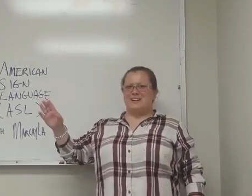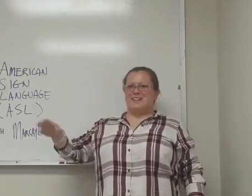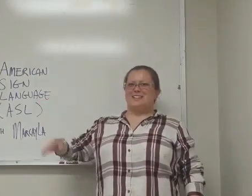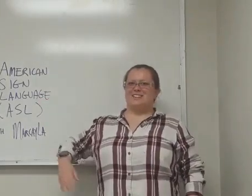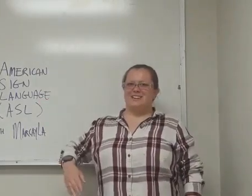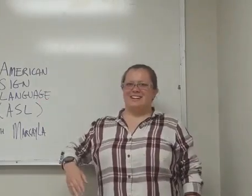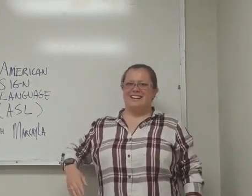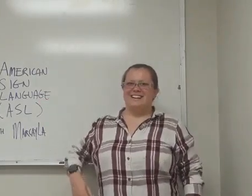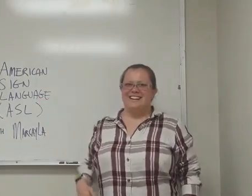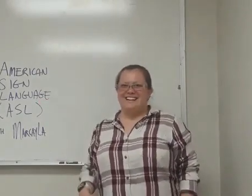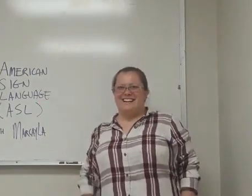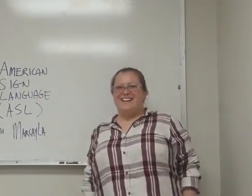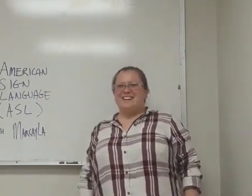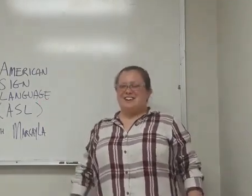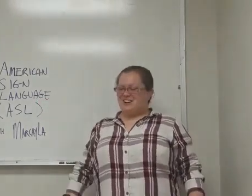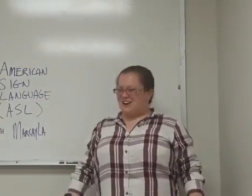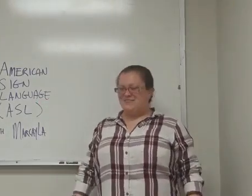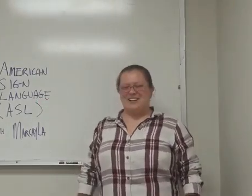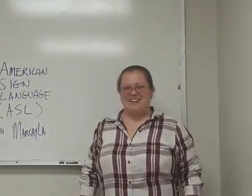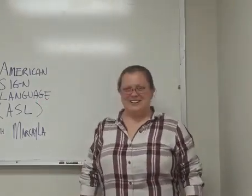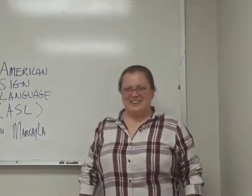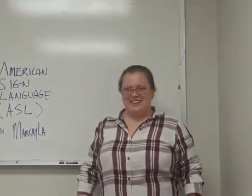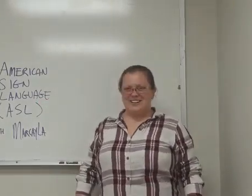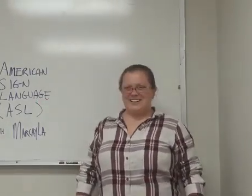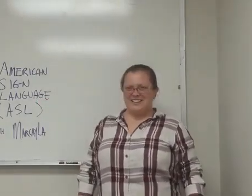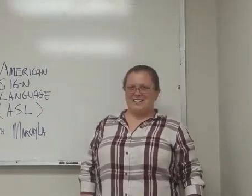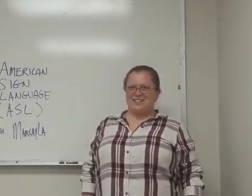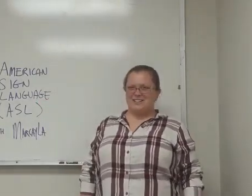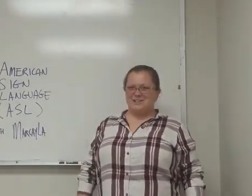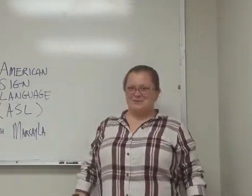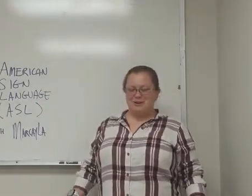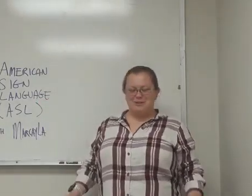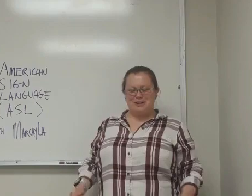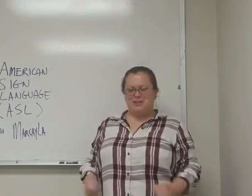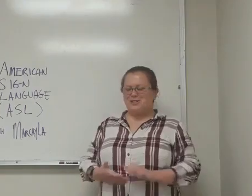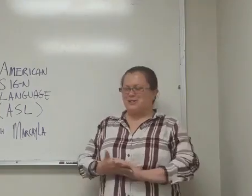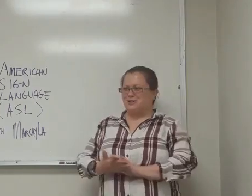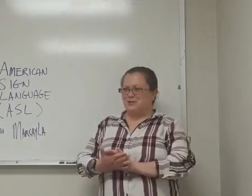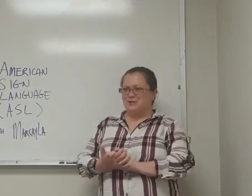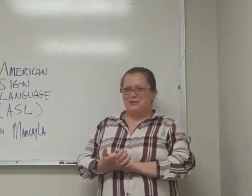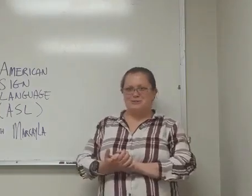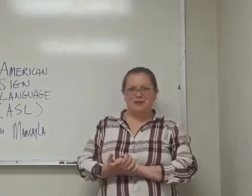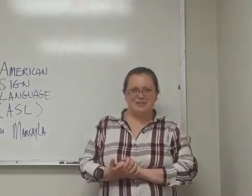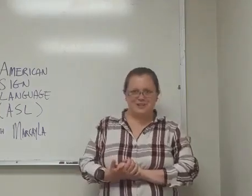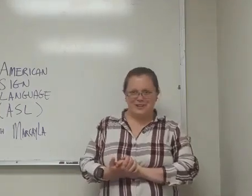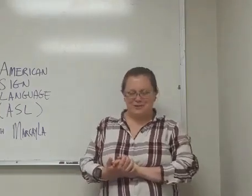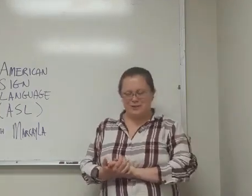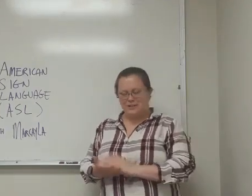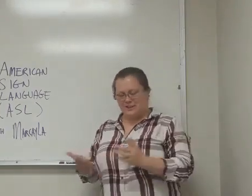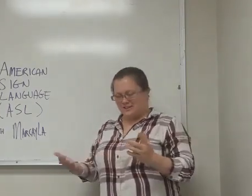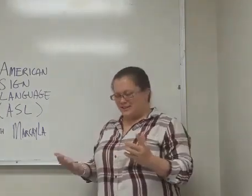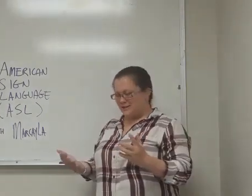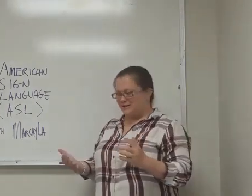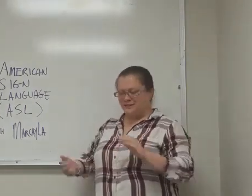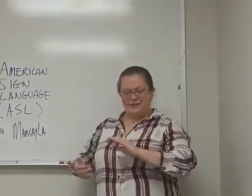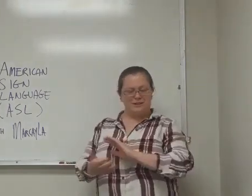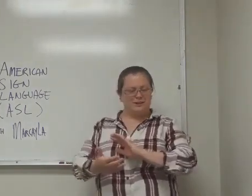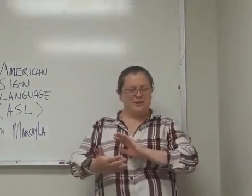everybody. Hi! I'm Marcayla, and I'm here to do American Sign Language ASL at the